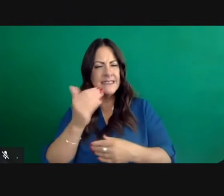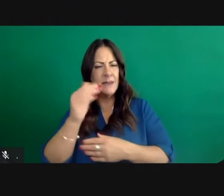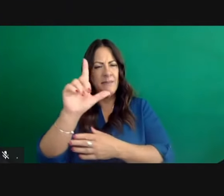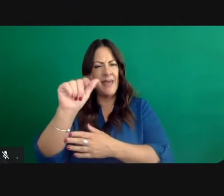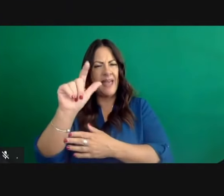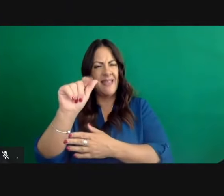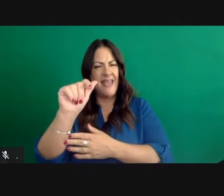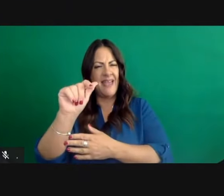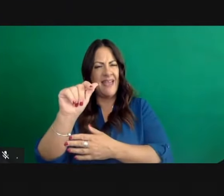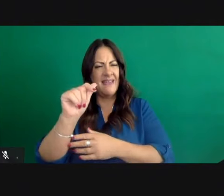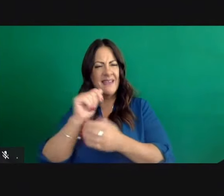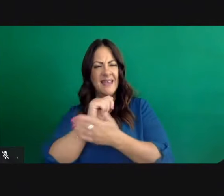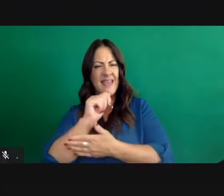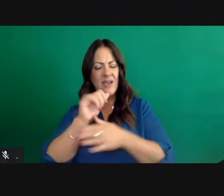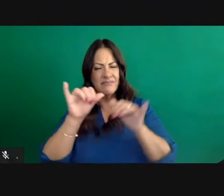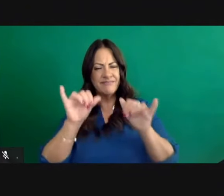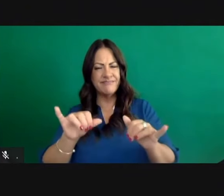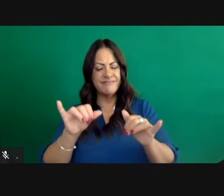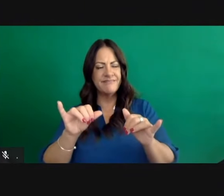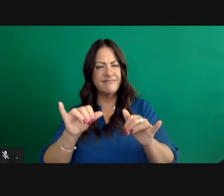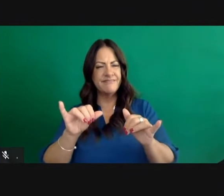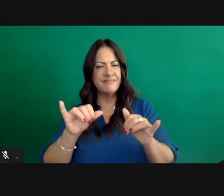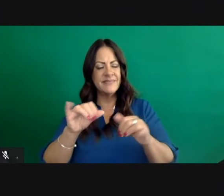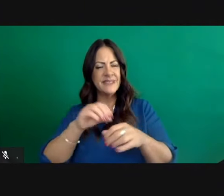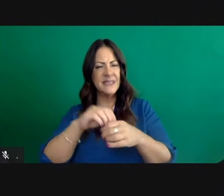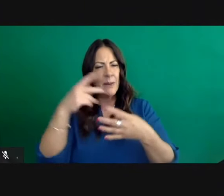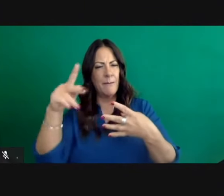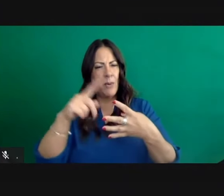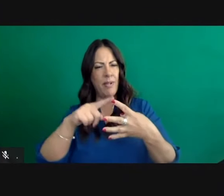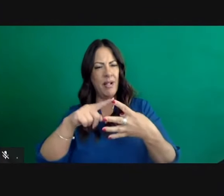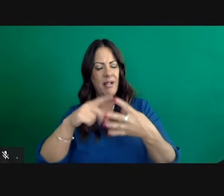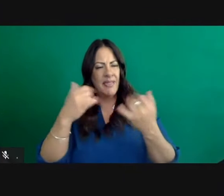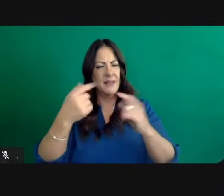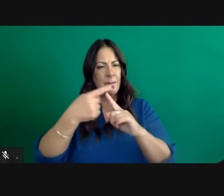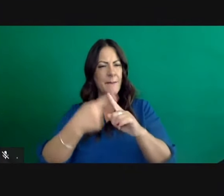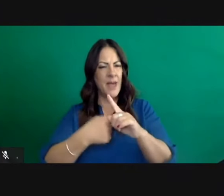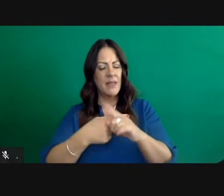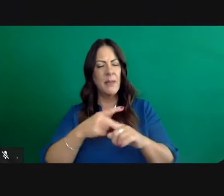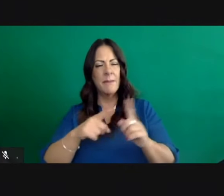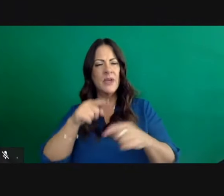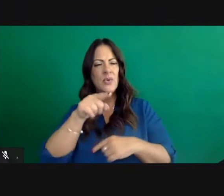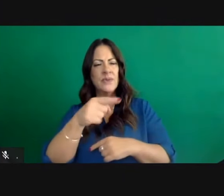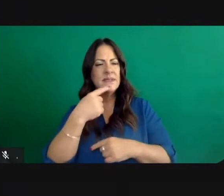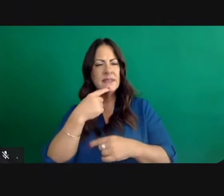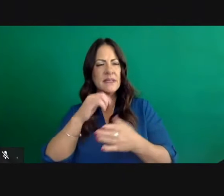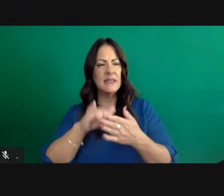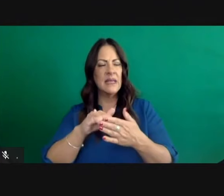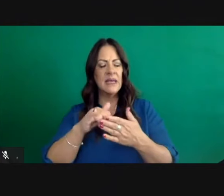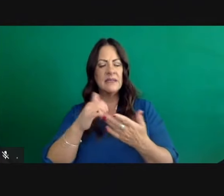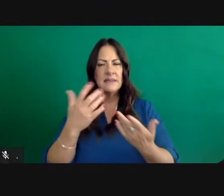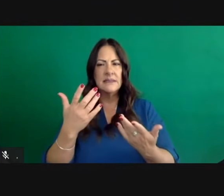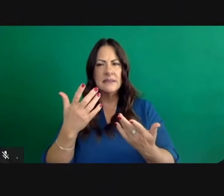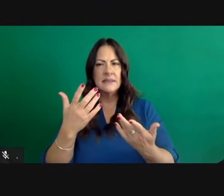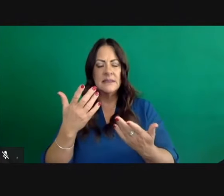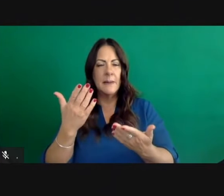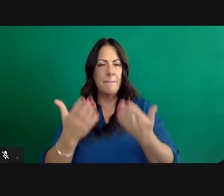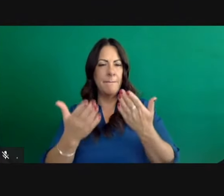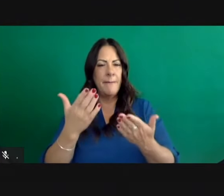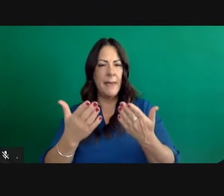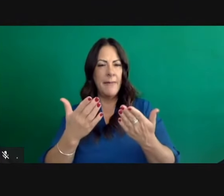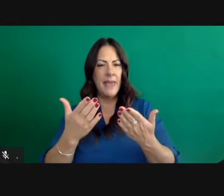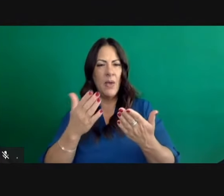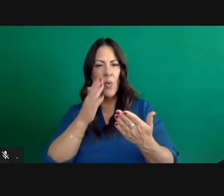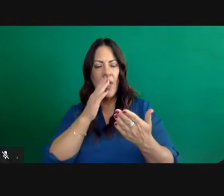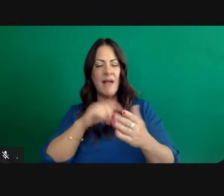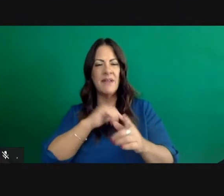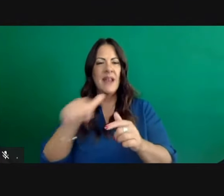purple for the rest of this month, but there are some good signs, relatively speaking. You said that California is not seeing the third wave that the nation is seeing. So here are the